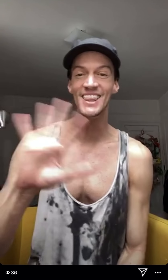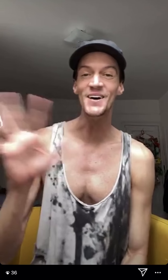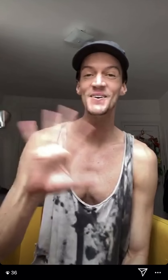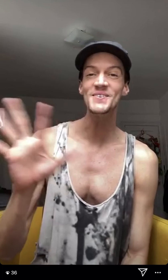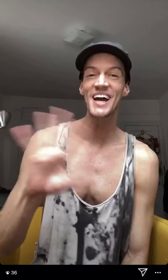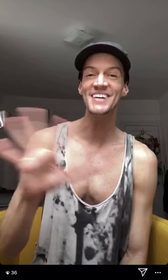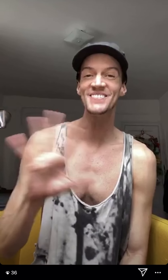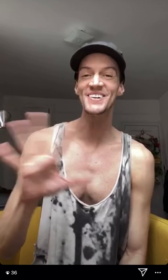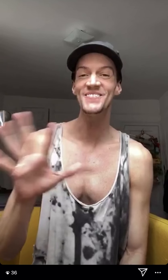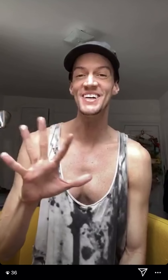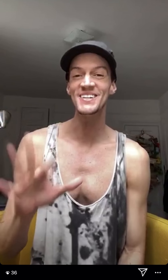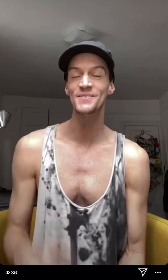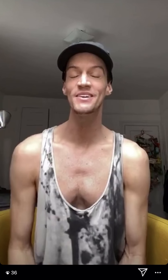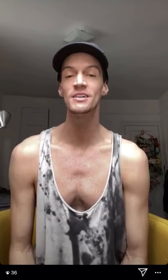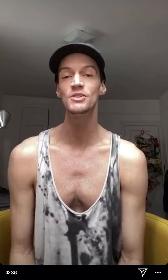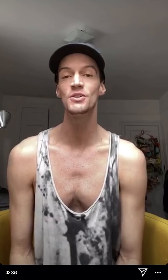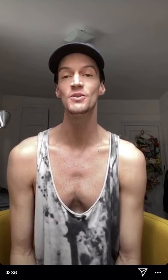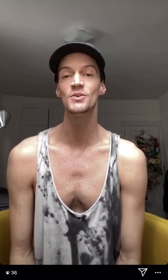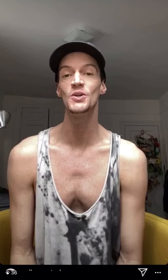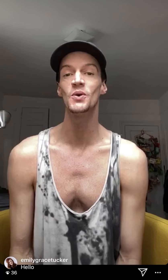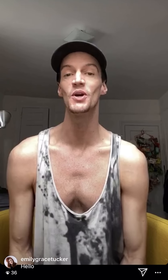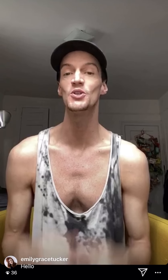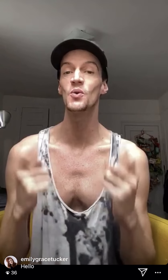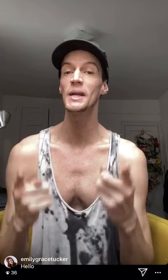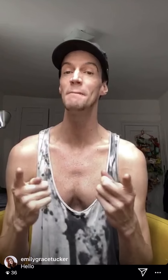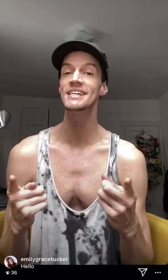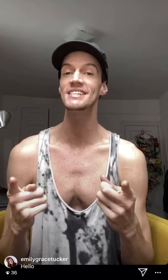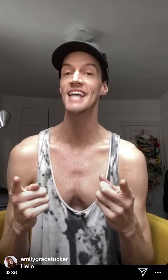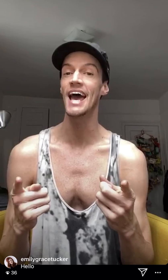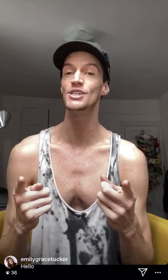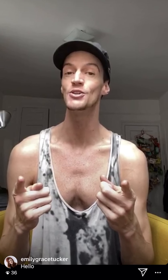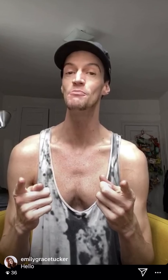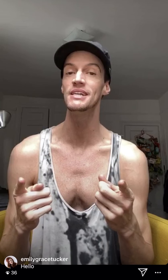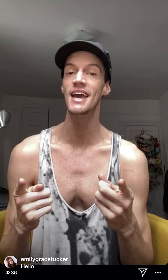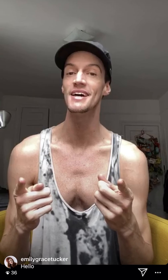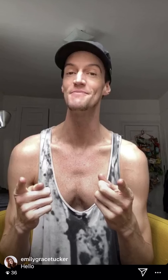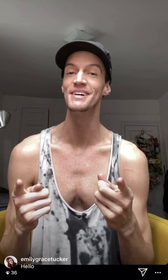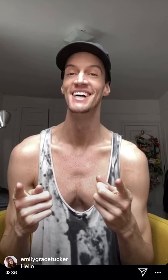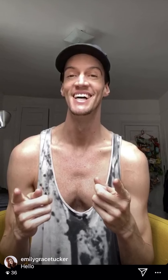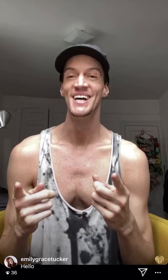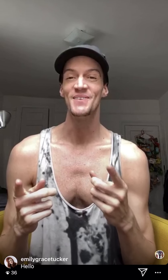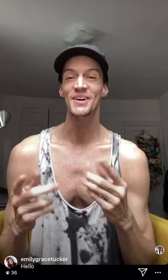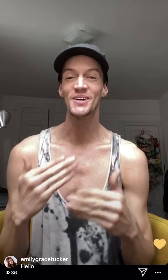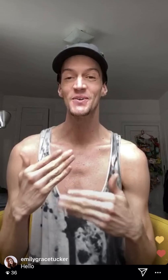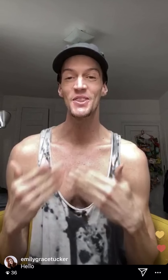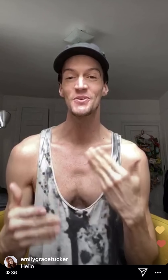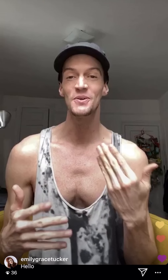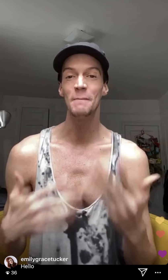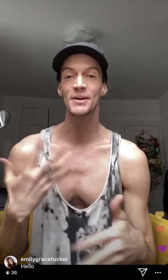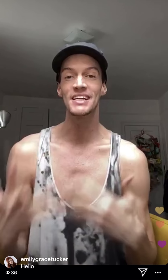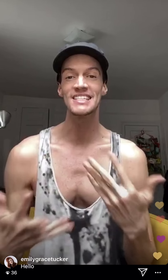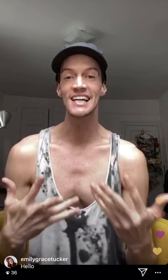Hello, everyone. Welcome to your 20 minutes at 2 p.m. We are going through American Sign